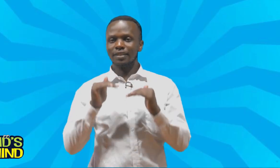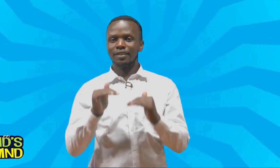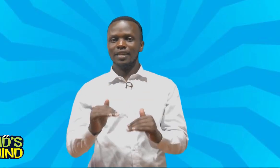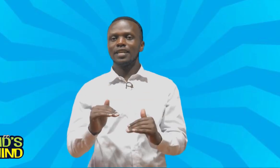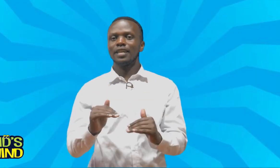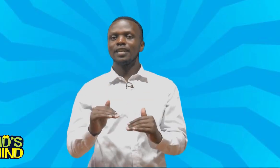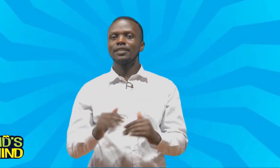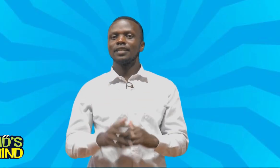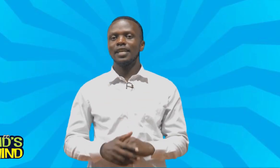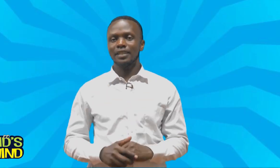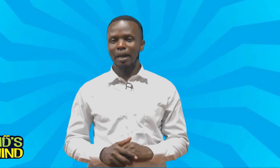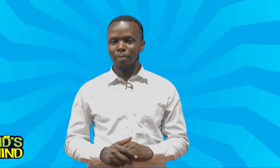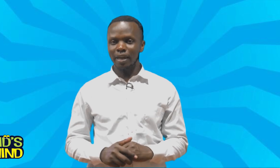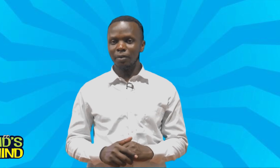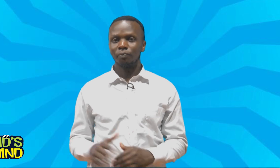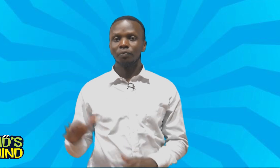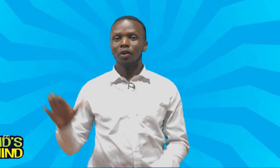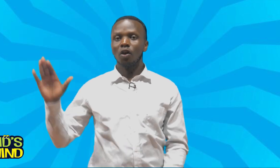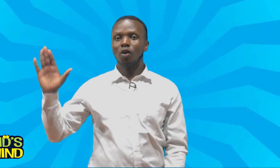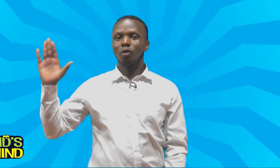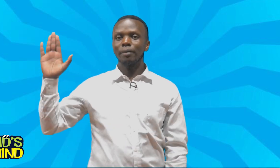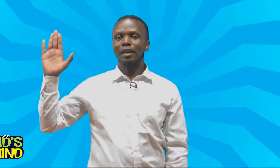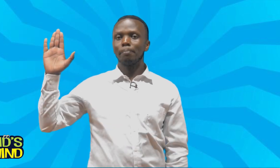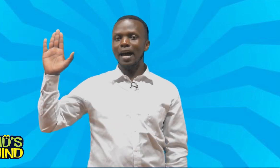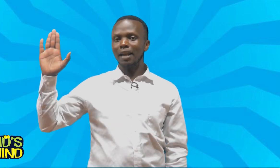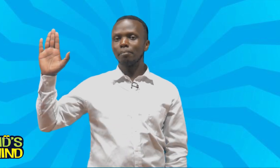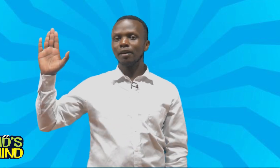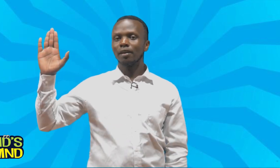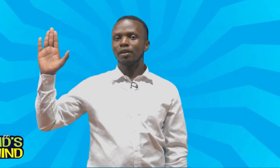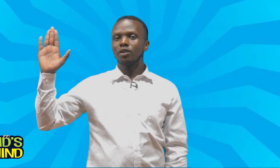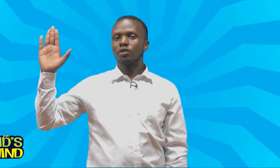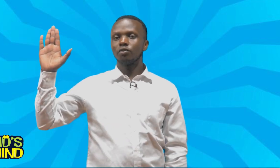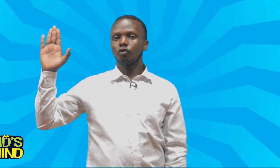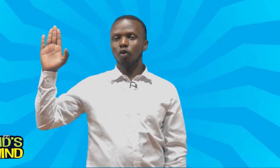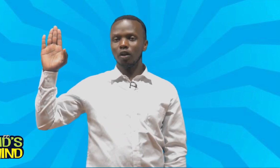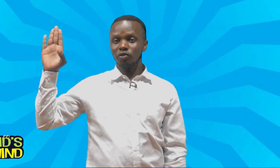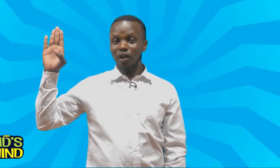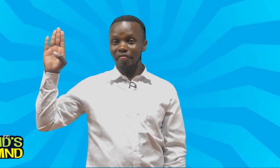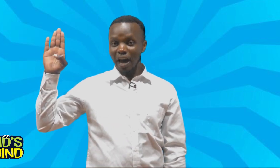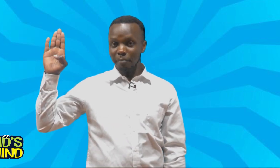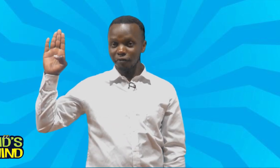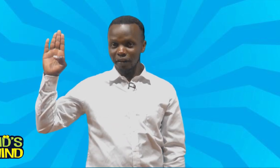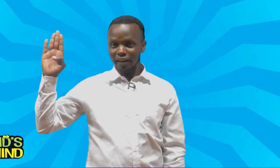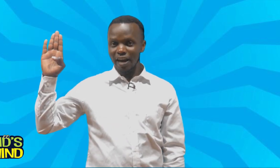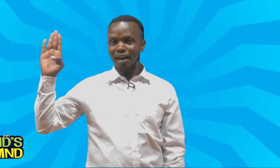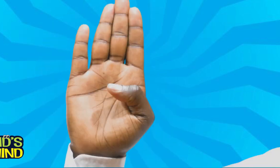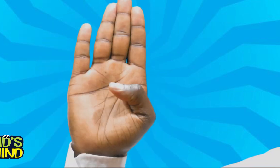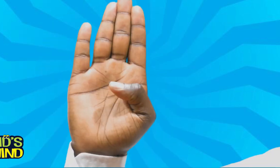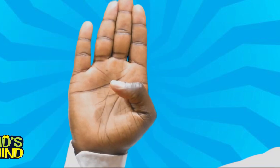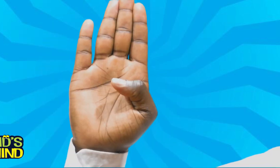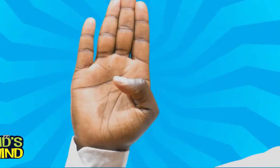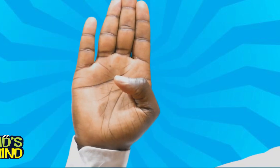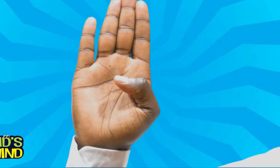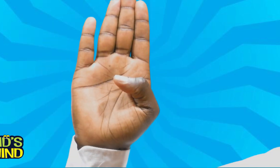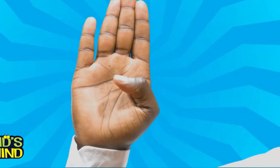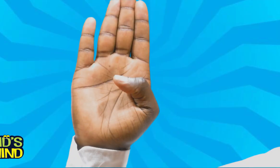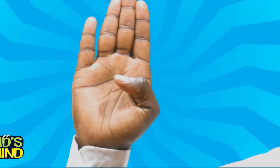Next is letter B. Open palm, you fold your thumb finger, remaining with the